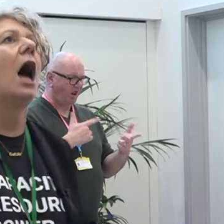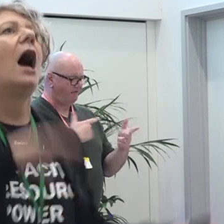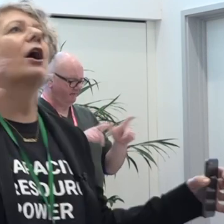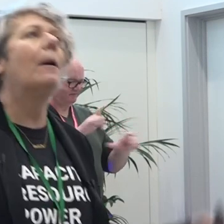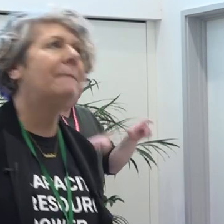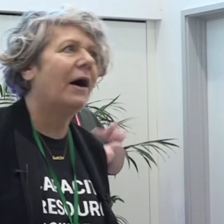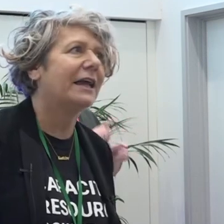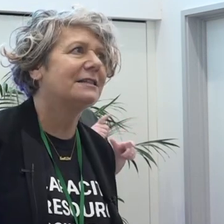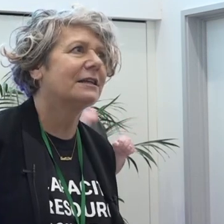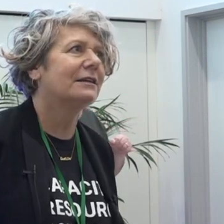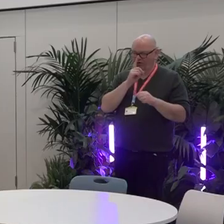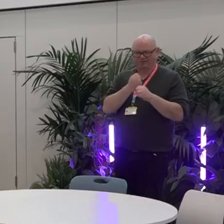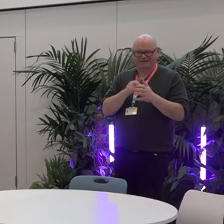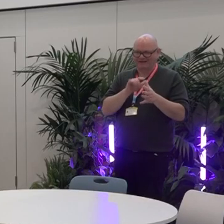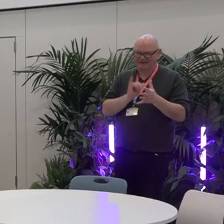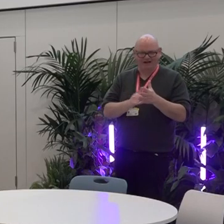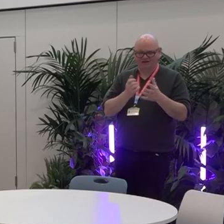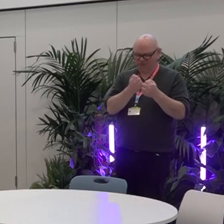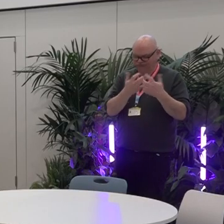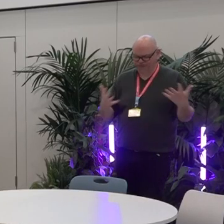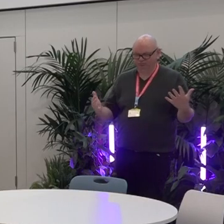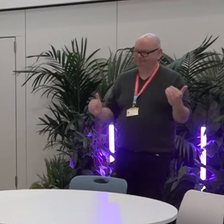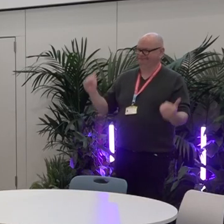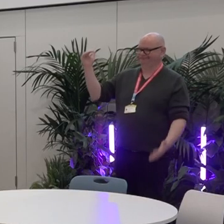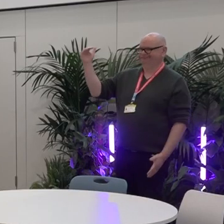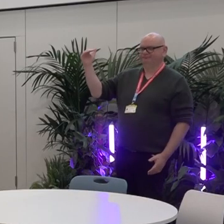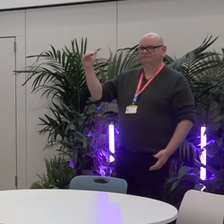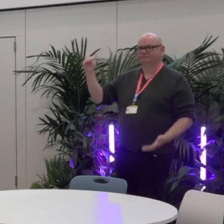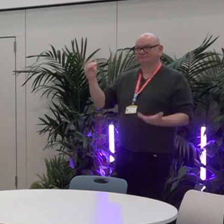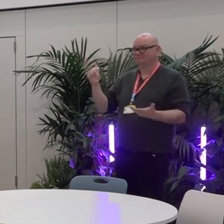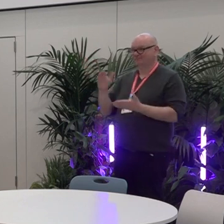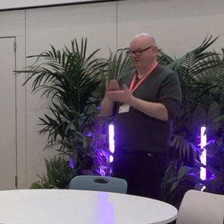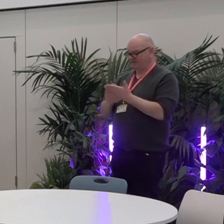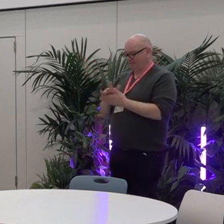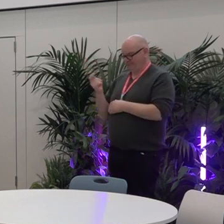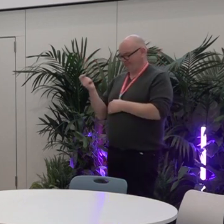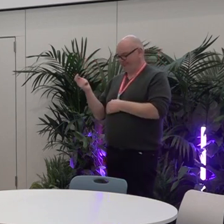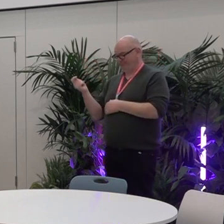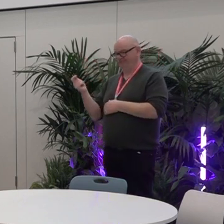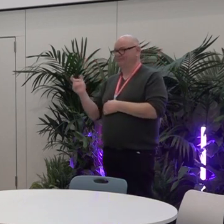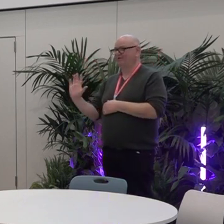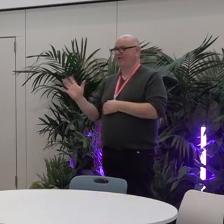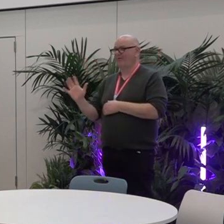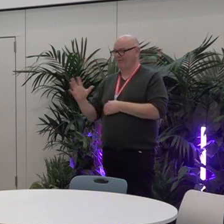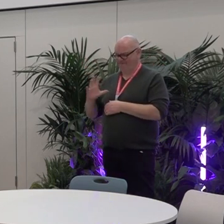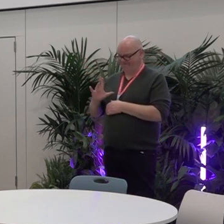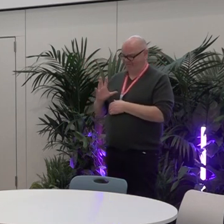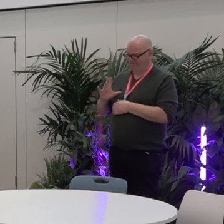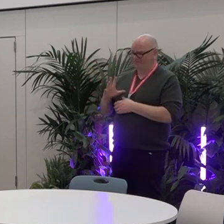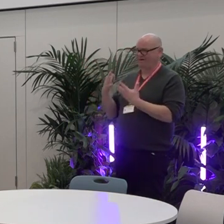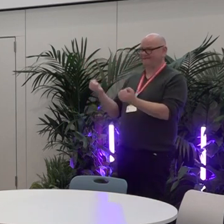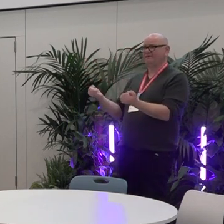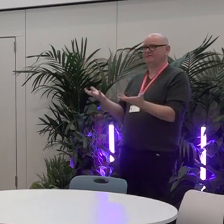sectors combined. So it's not a small thing that we do, it's a huge thing that we do. And